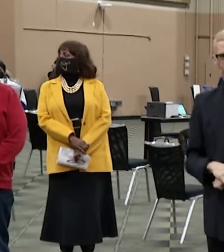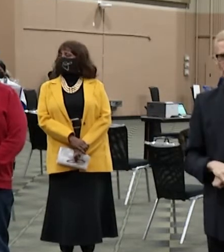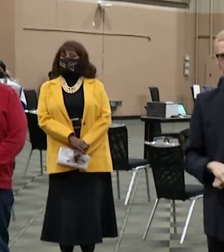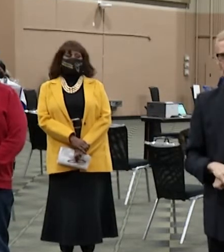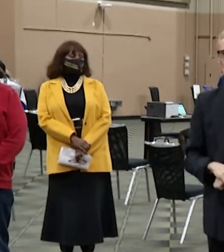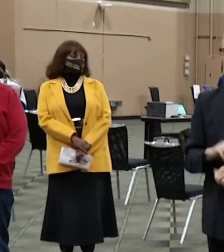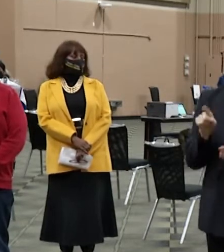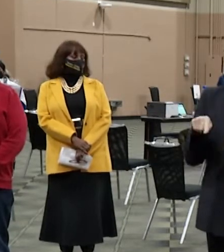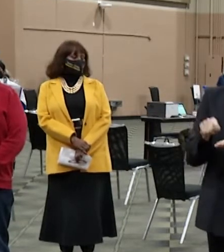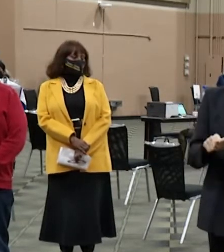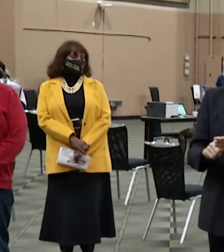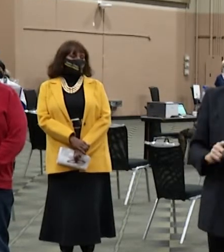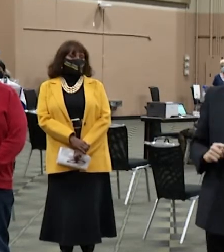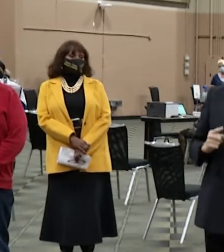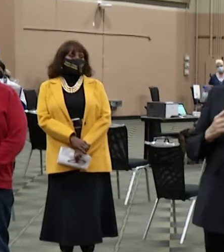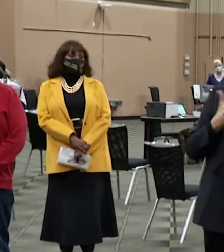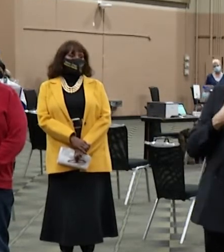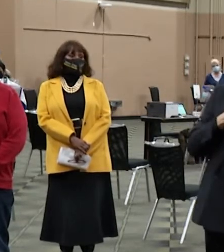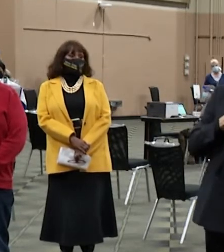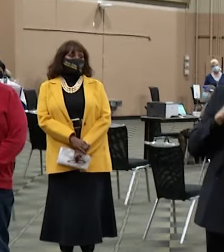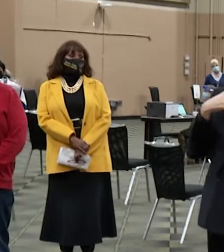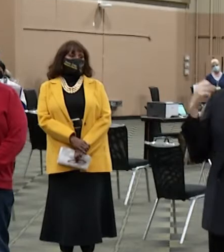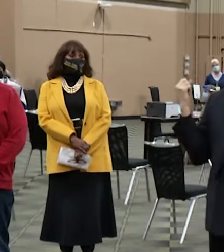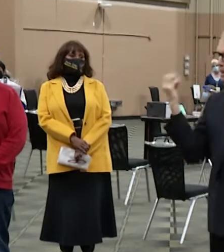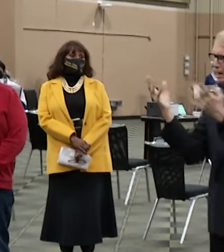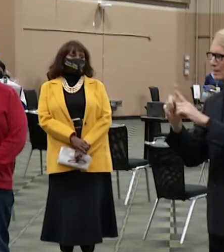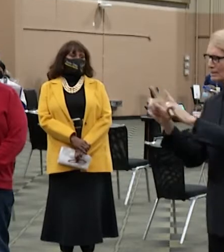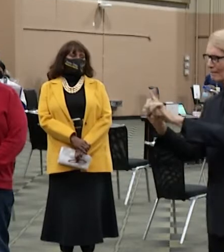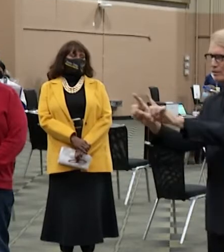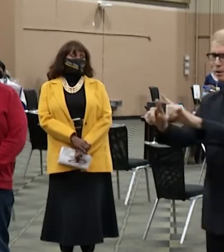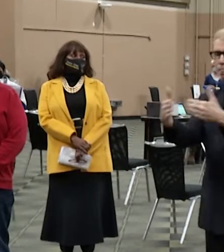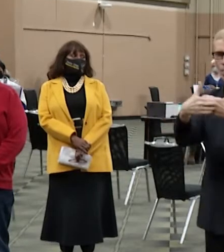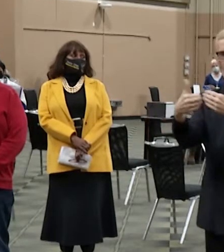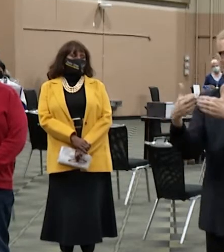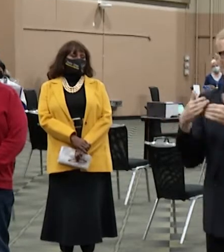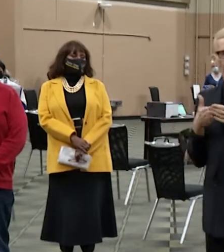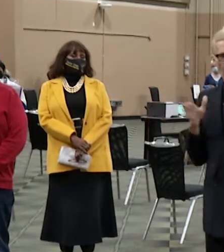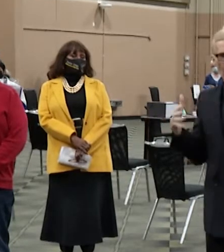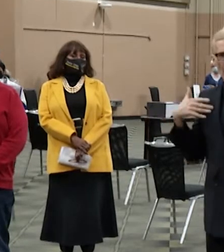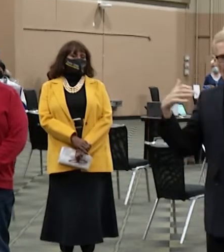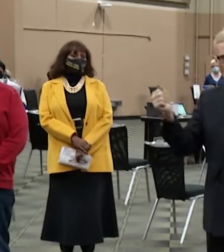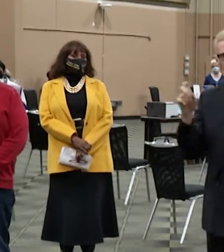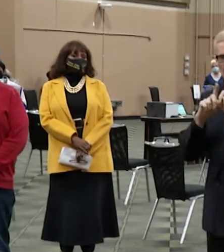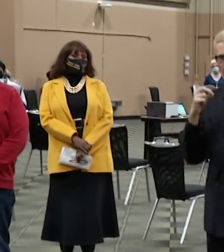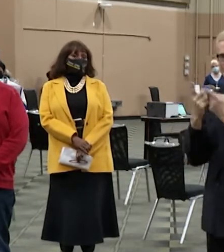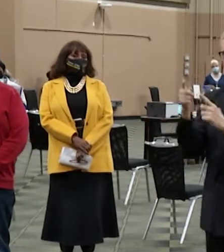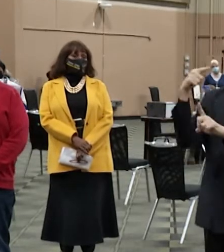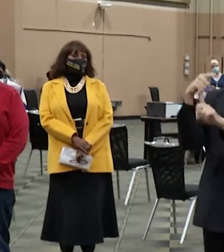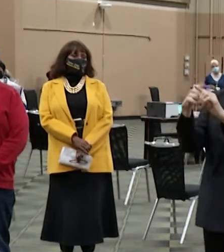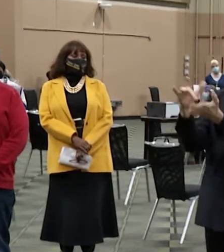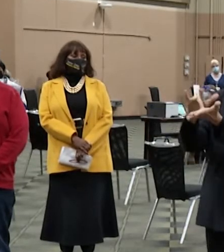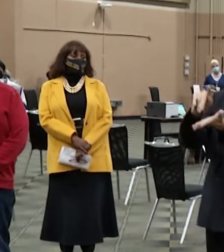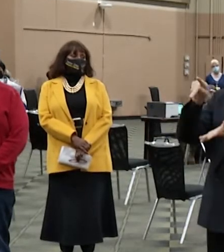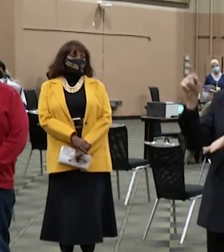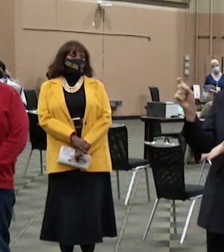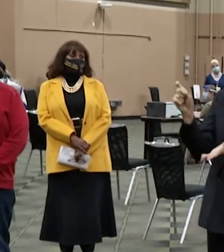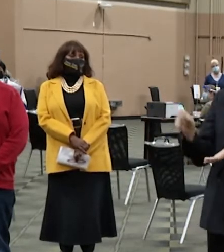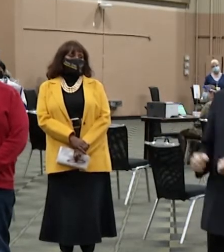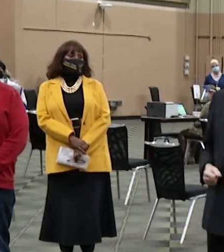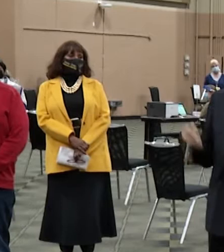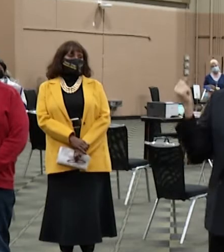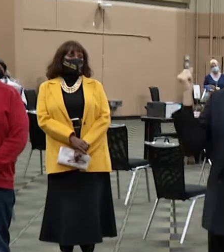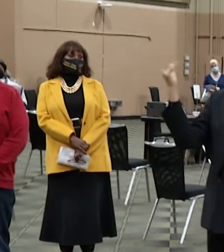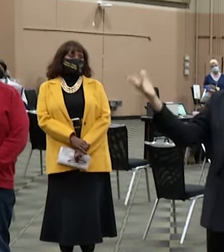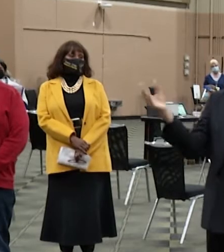been launched in partnership with local public health departments or pharmacies. Widespread vaccination sites